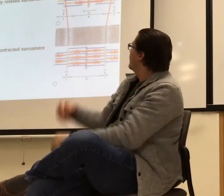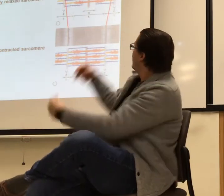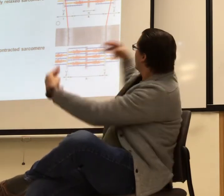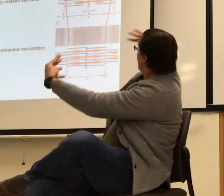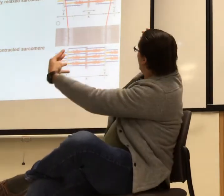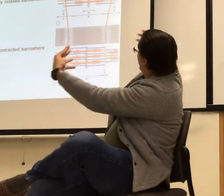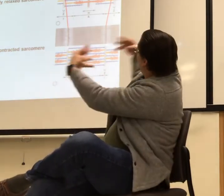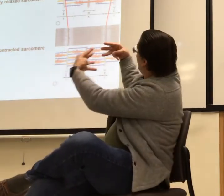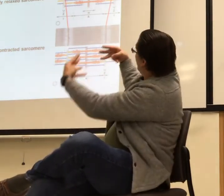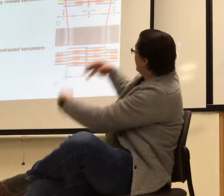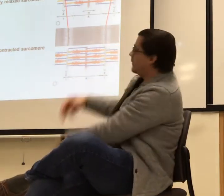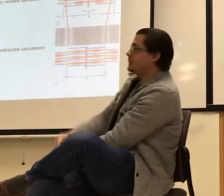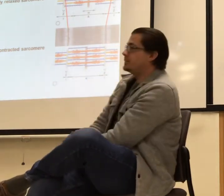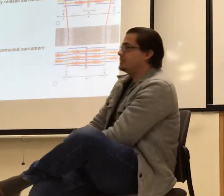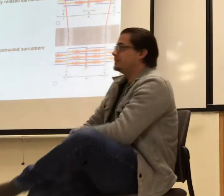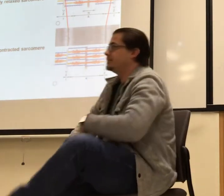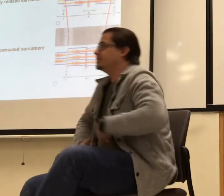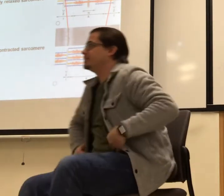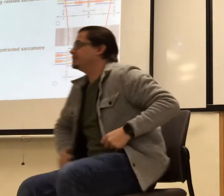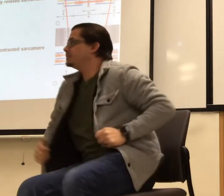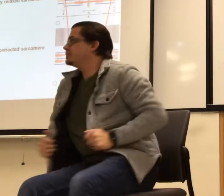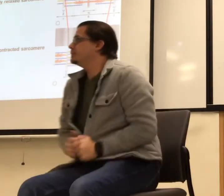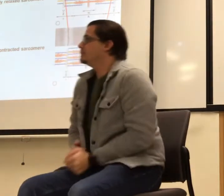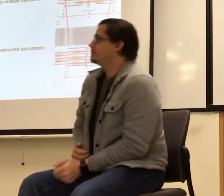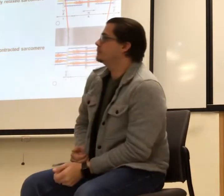towards M line.